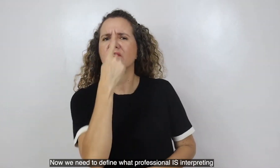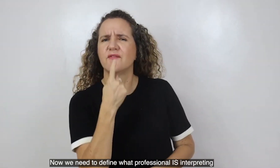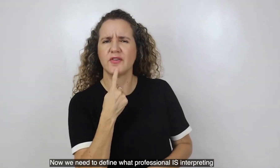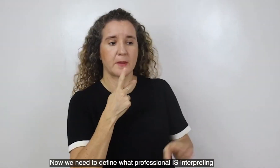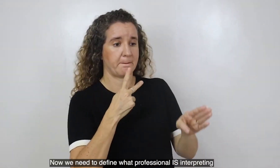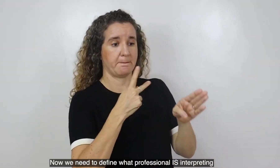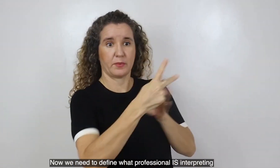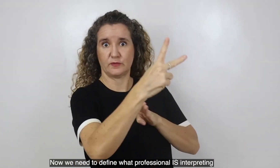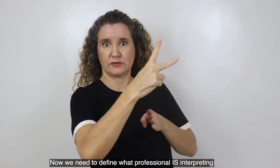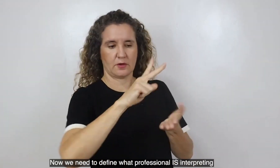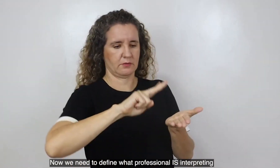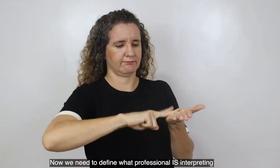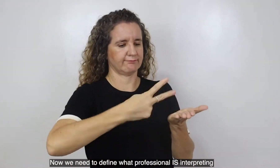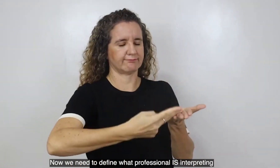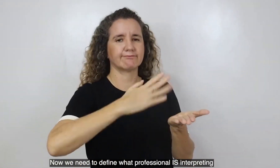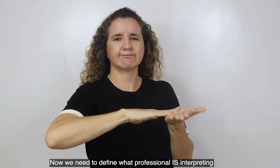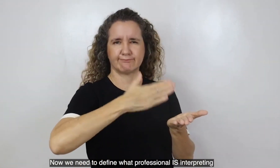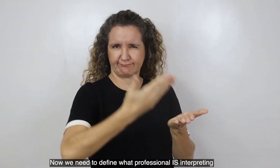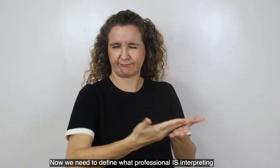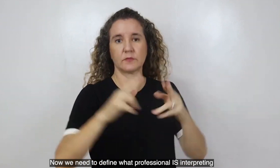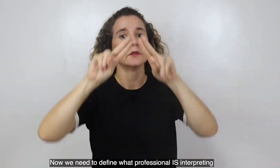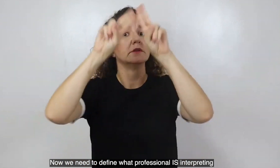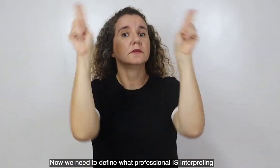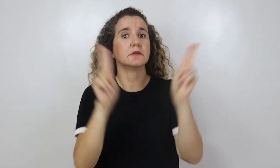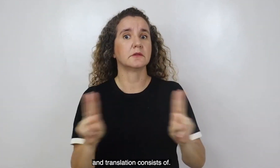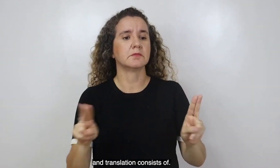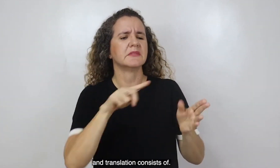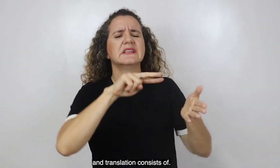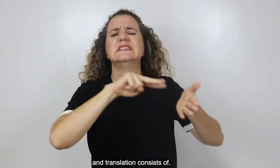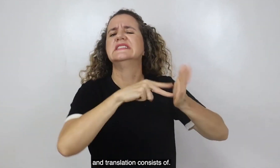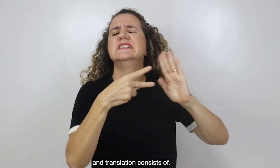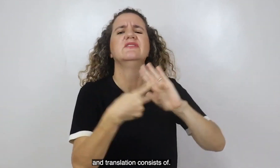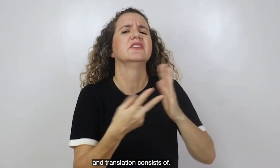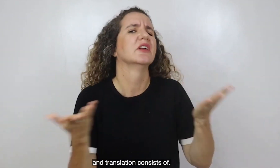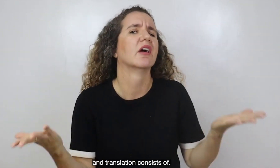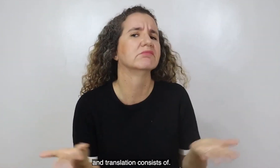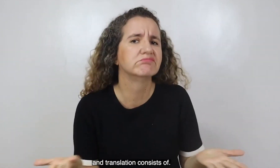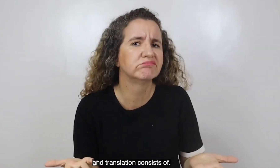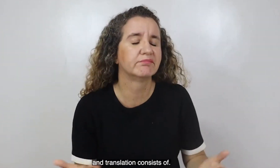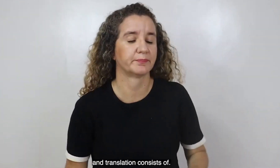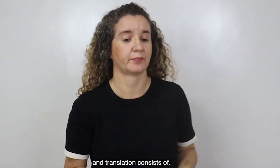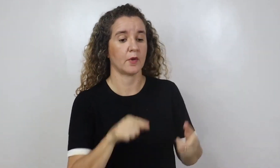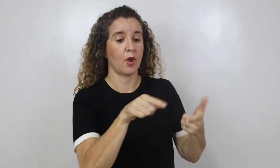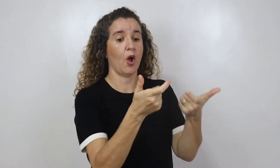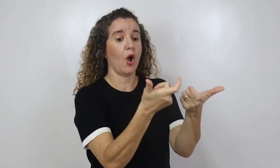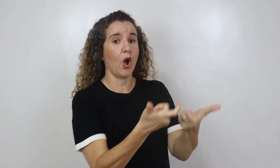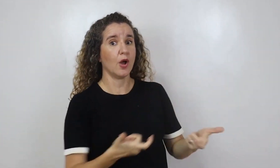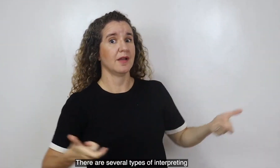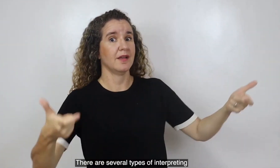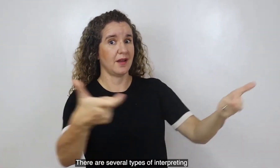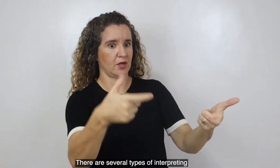Now we see the need to define what professional IS interpreting and translation consists